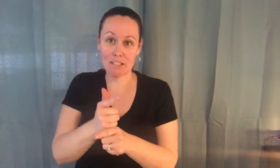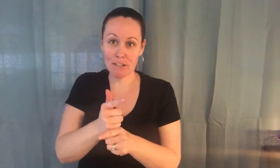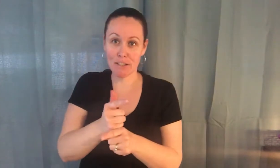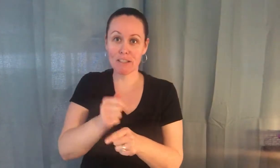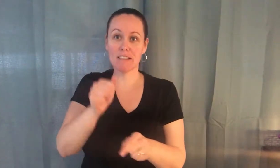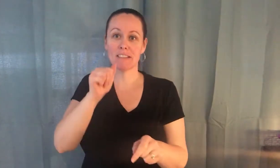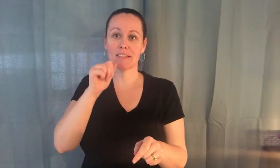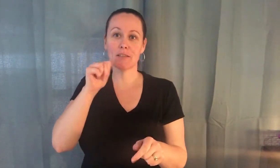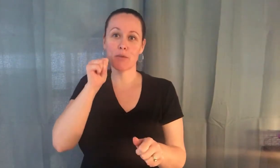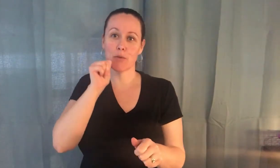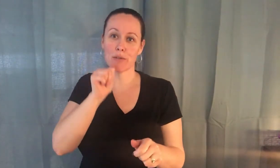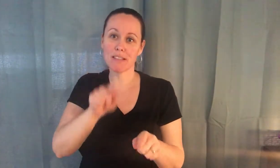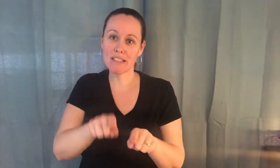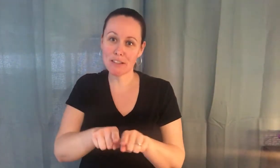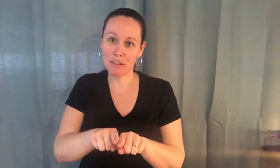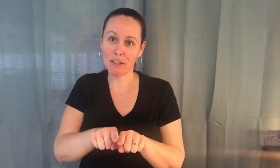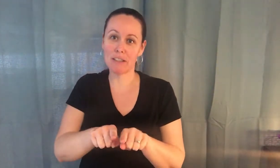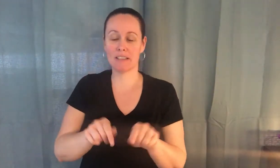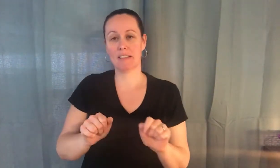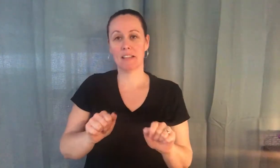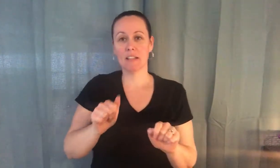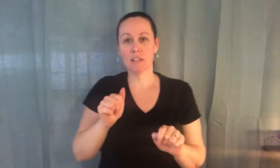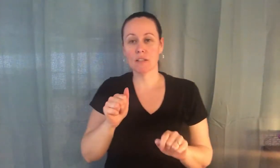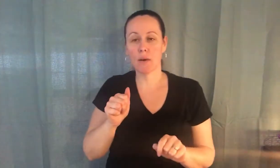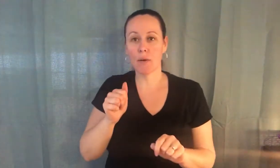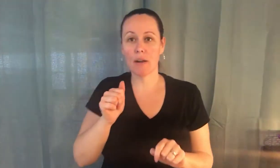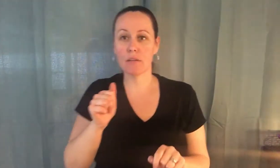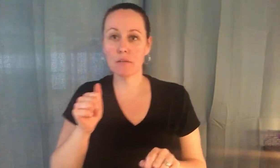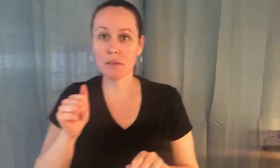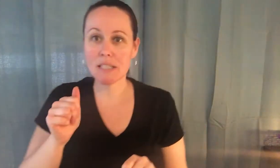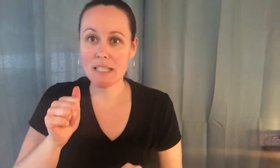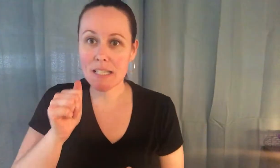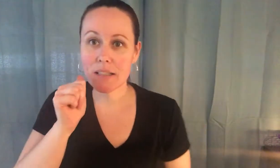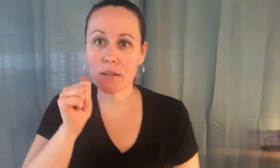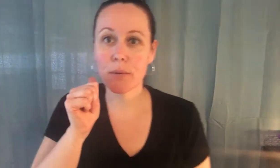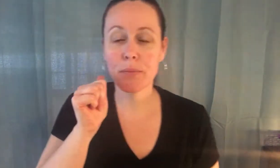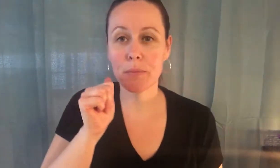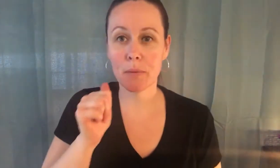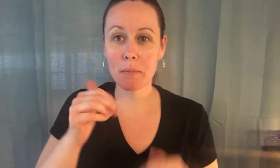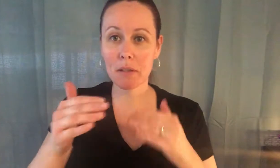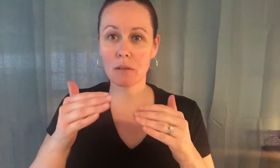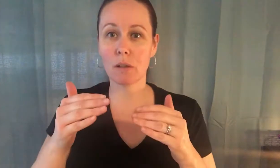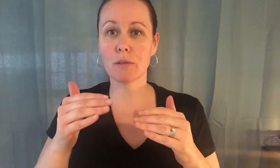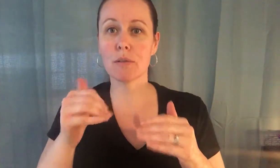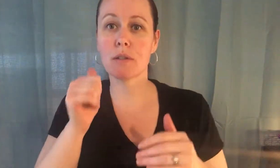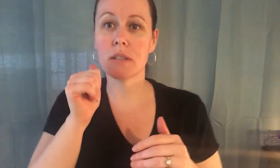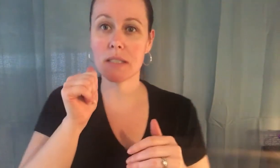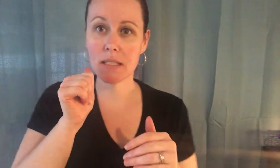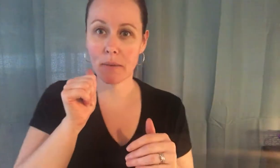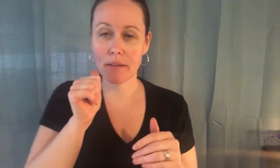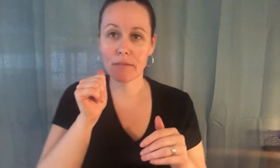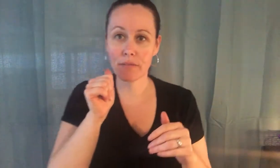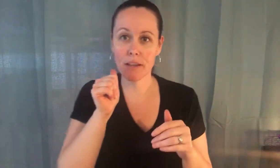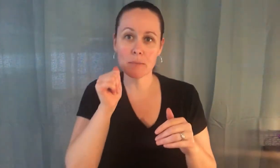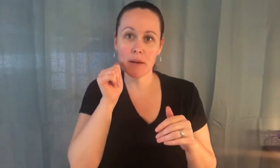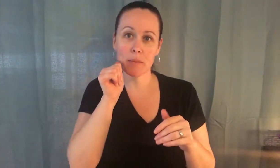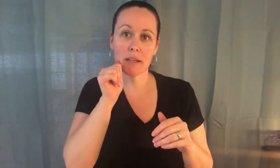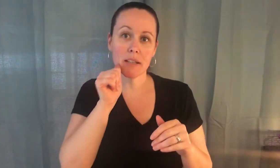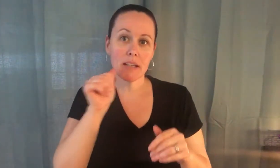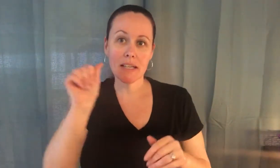Sister or sister. So I don't know if you could see it, so I'm coming a little closer, you can see my face better, but it's